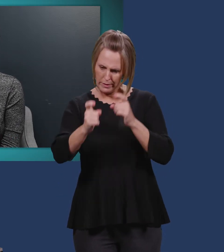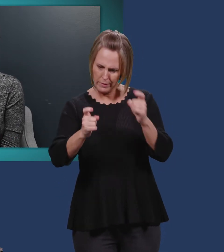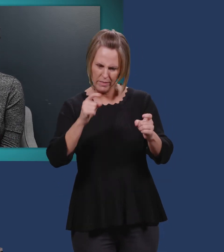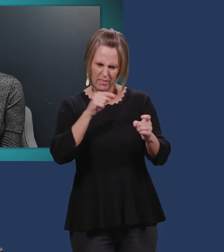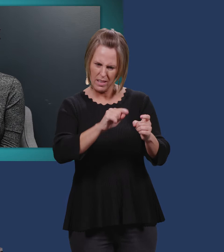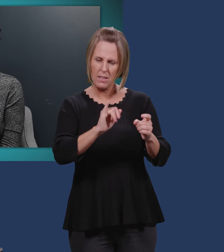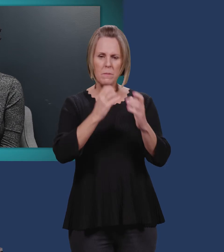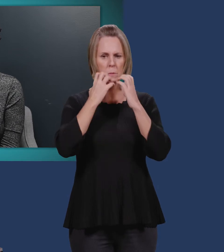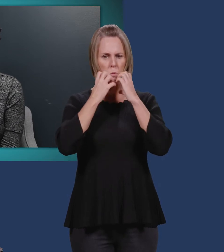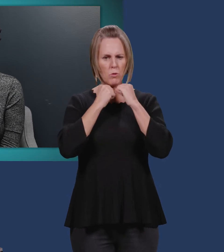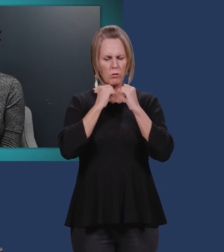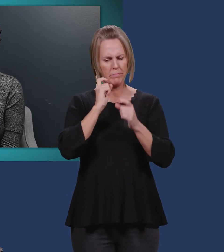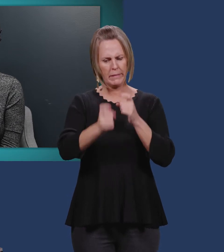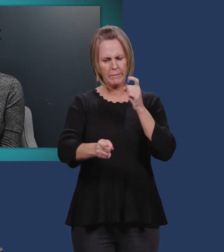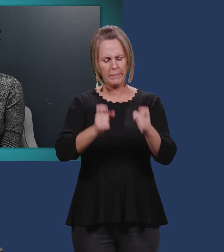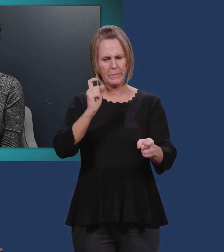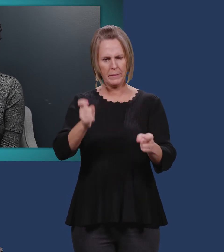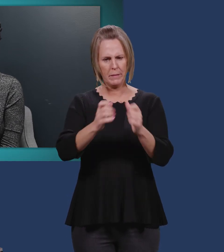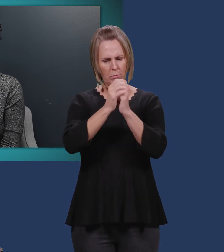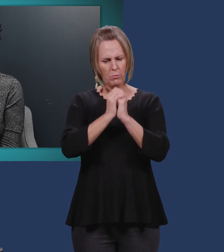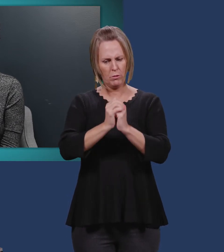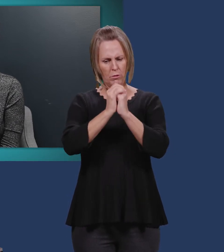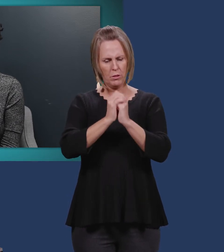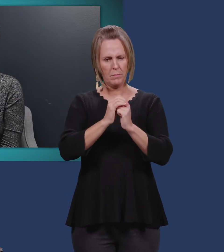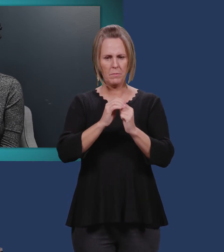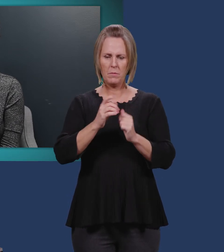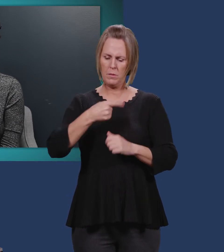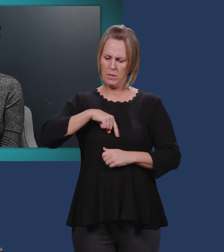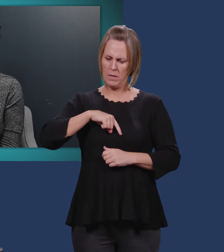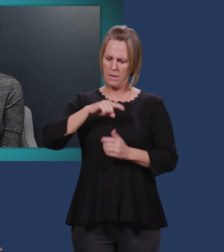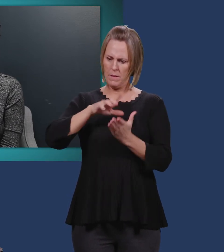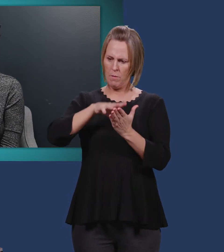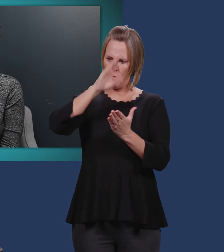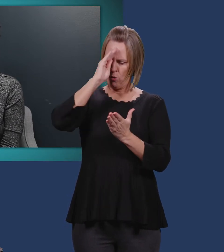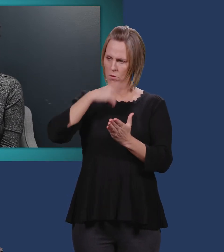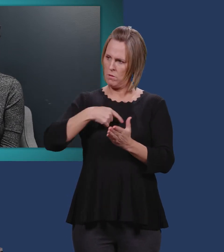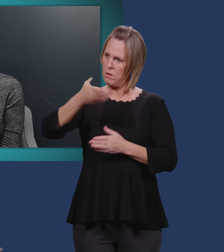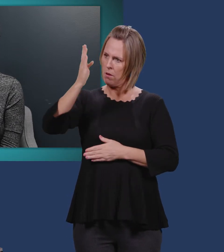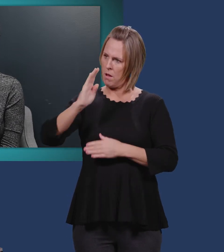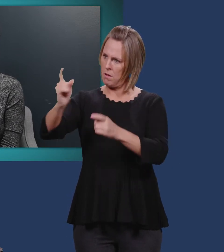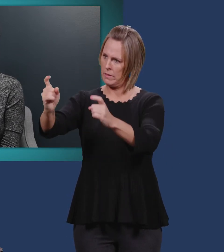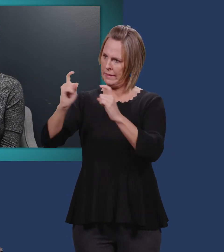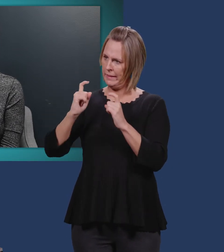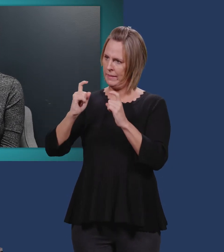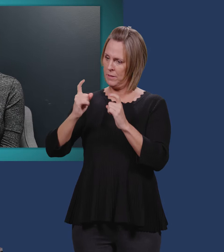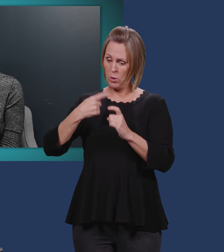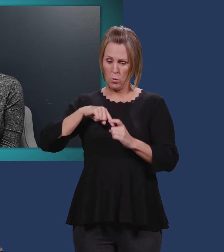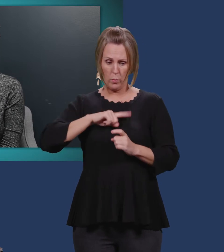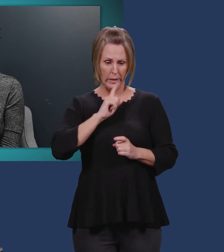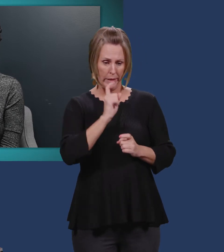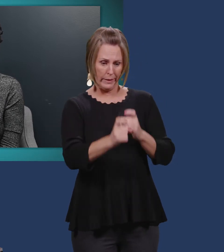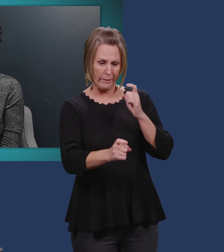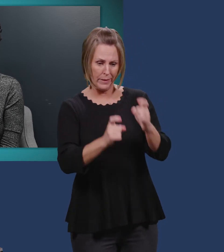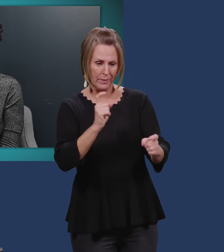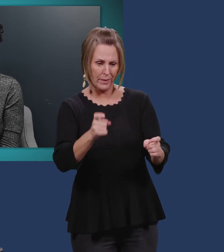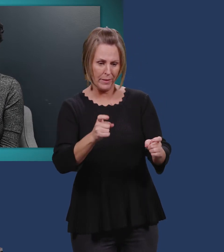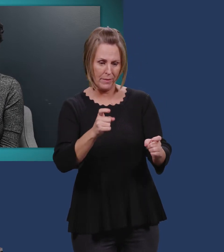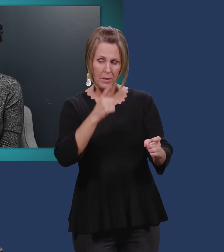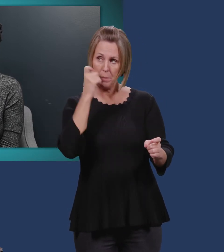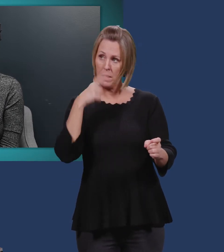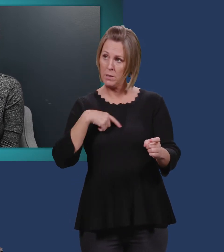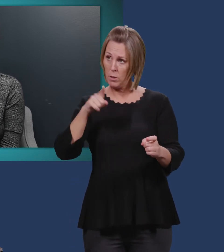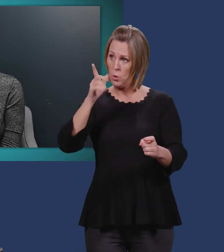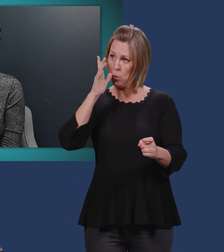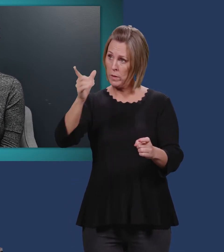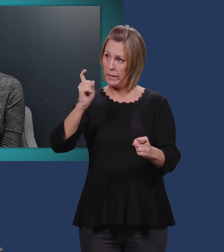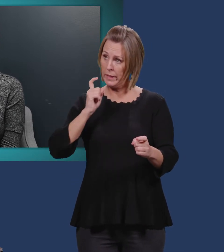worship. And I've learned that God gives to us, so we shouldn't expect things back. We need to make sure that we are giving because he's been faithful to